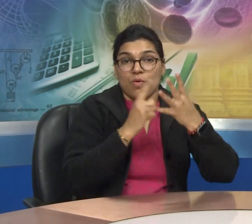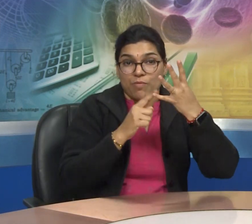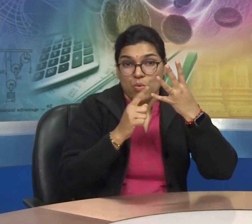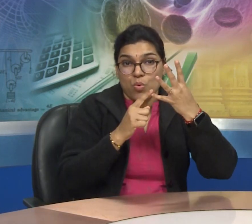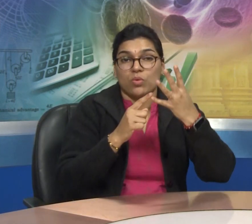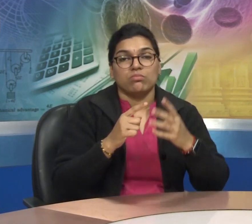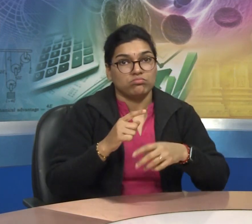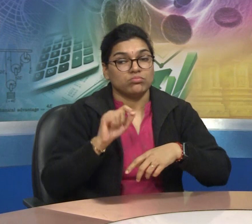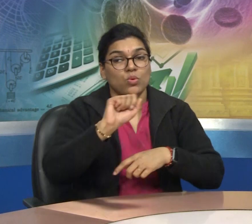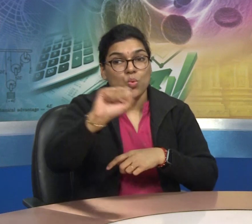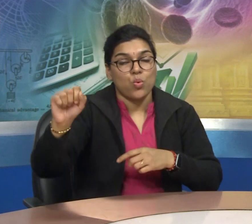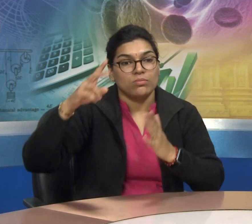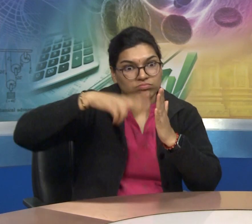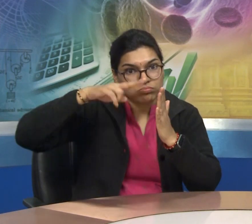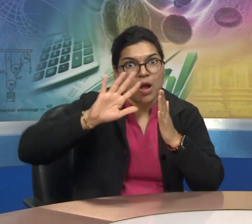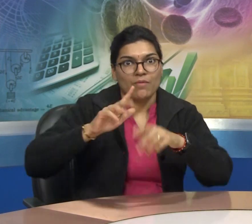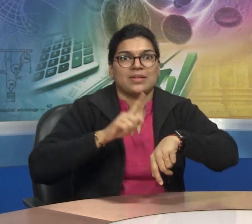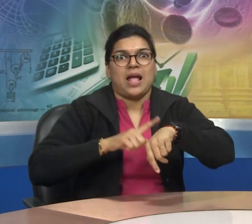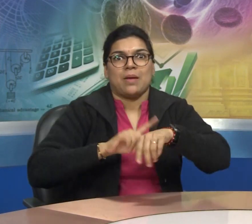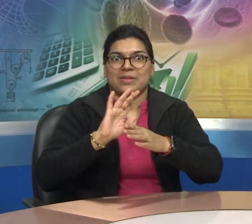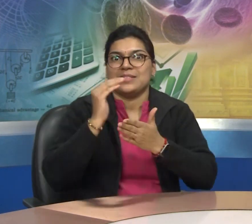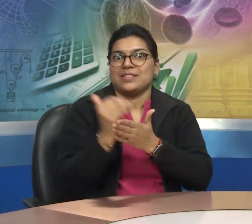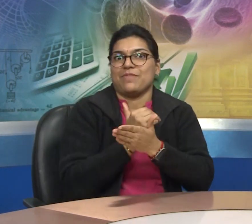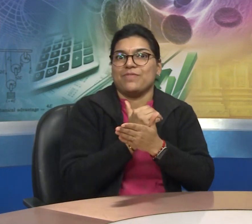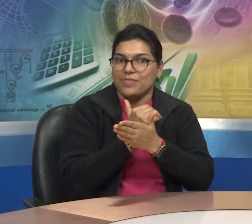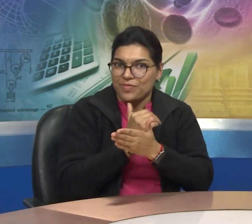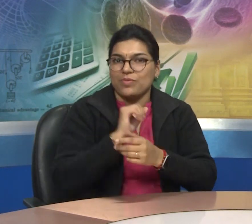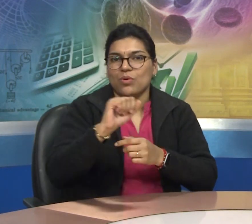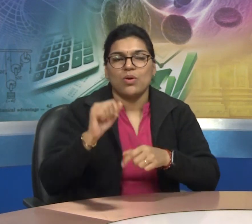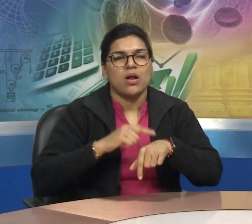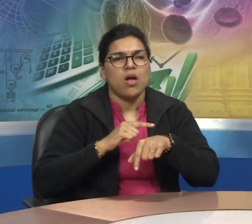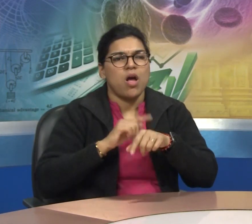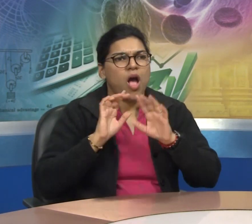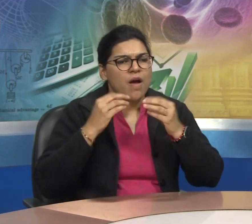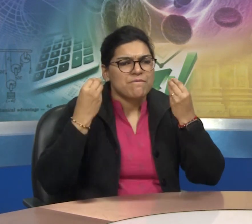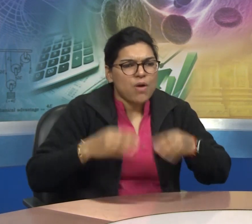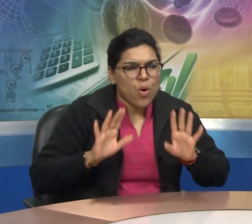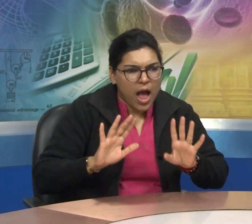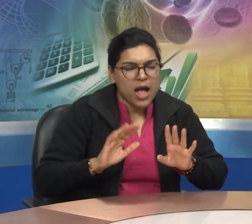Fourth law is save the time of the reader.